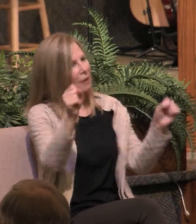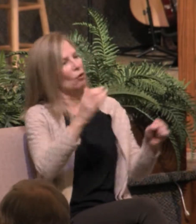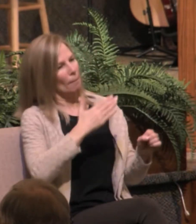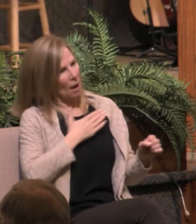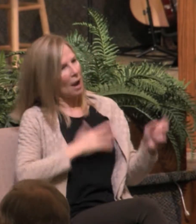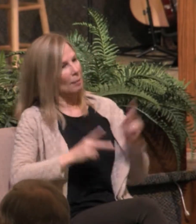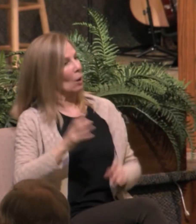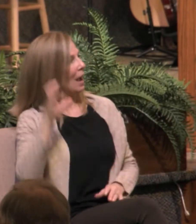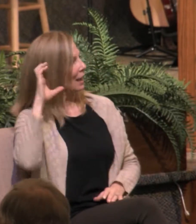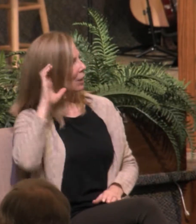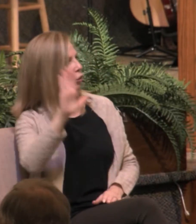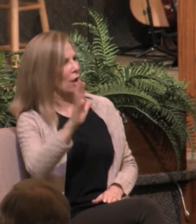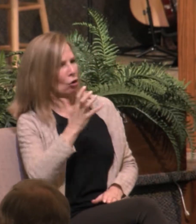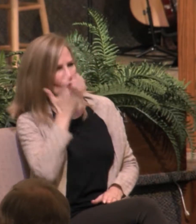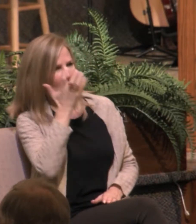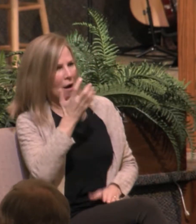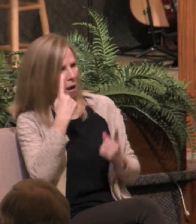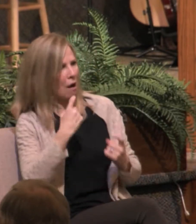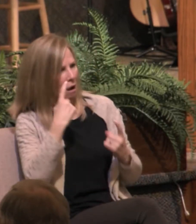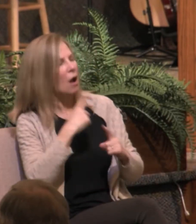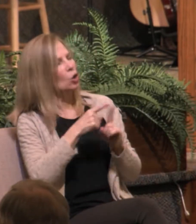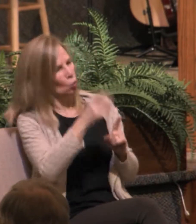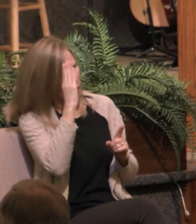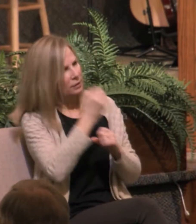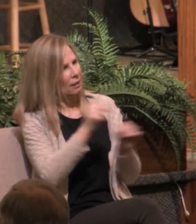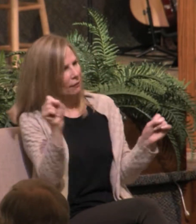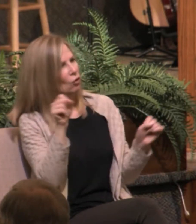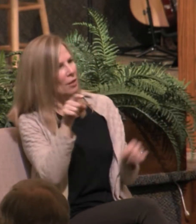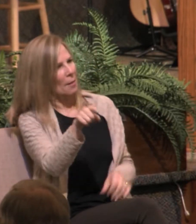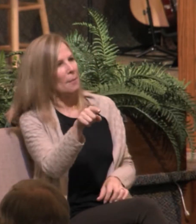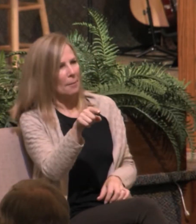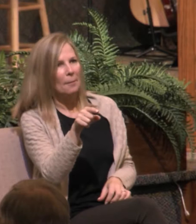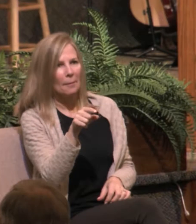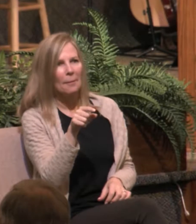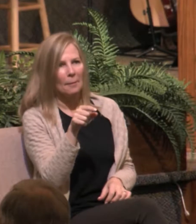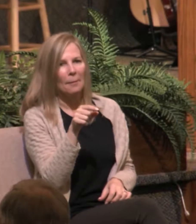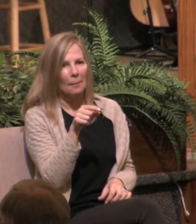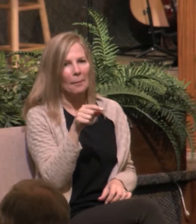You're going to deliver them." And we're getting close to where we are this morning in the text.